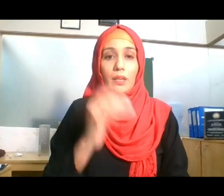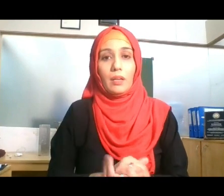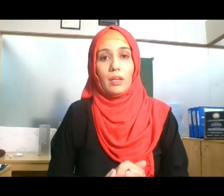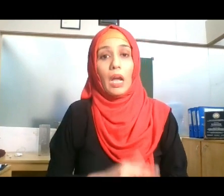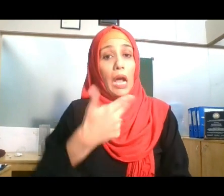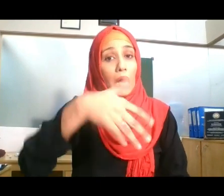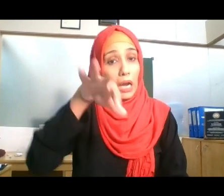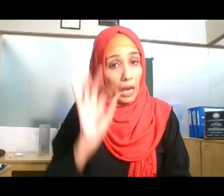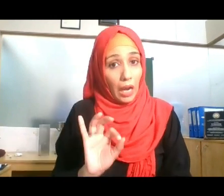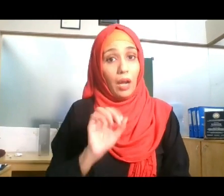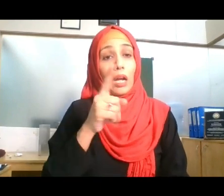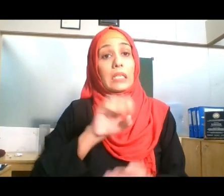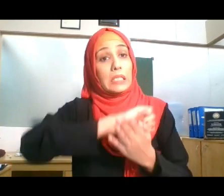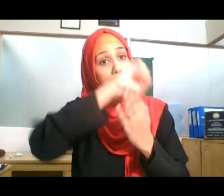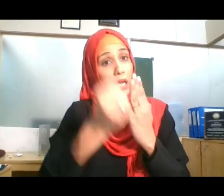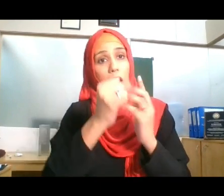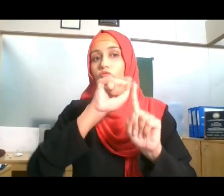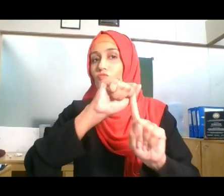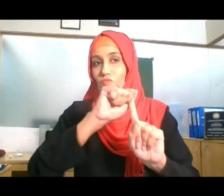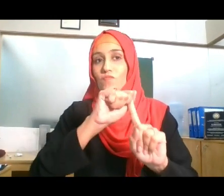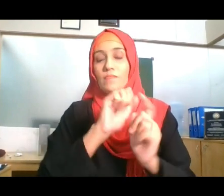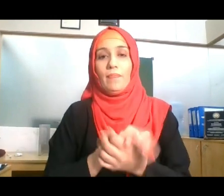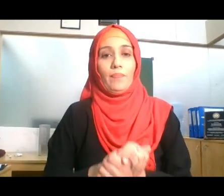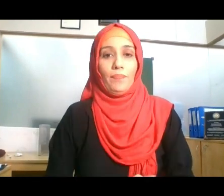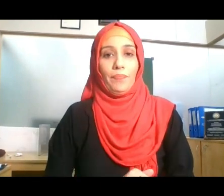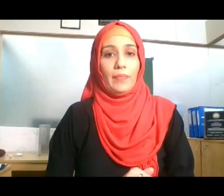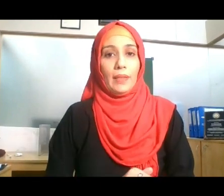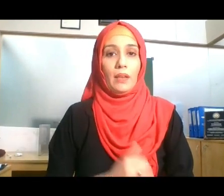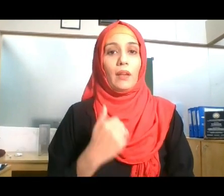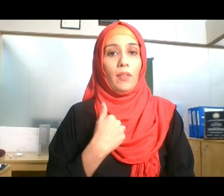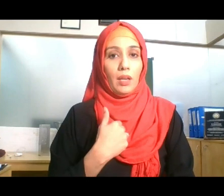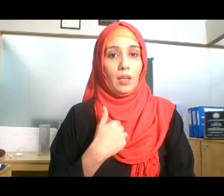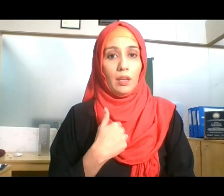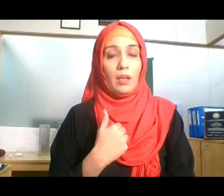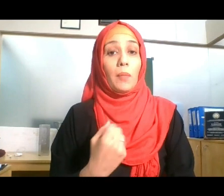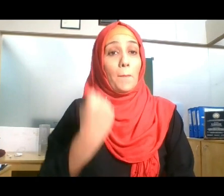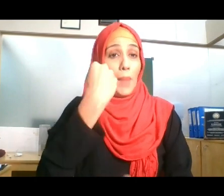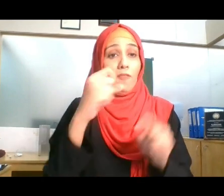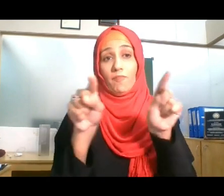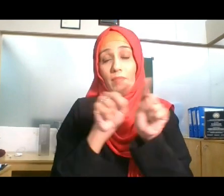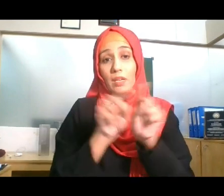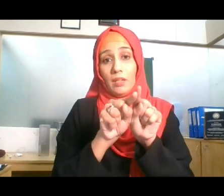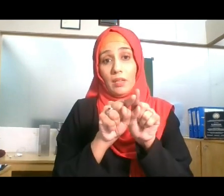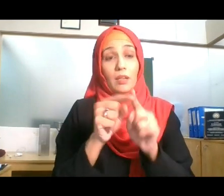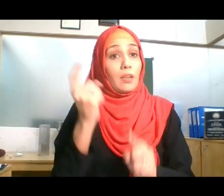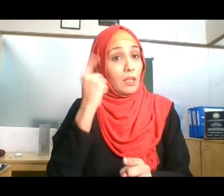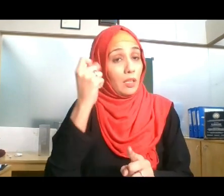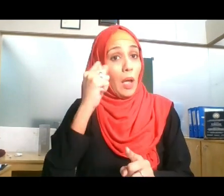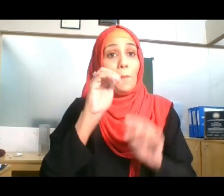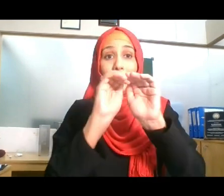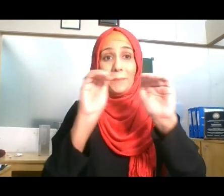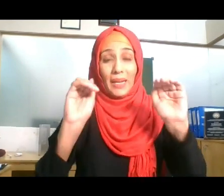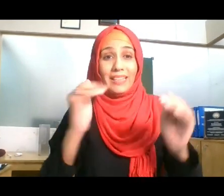especially at secondary level, where we can do something very powerful, from recognizing children